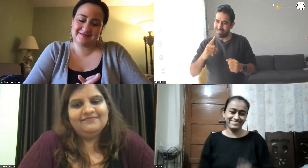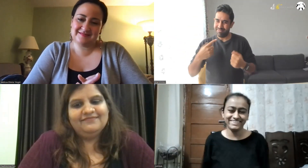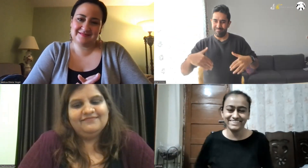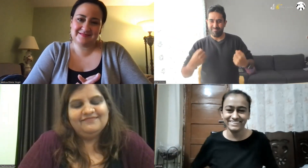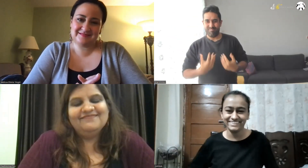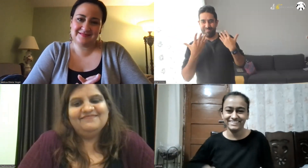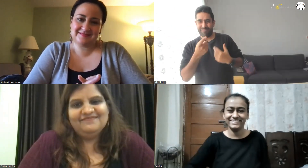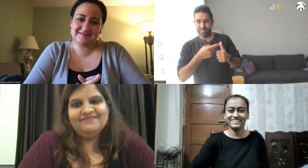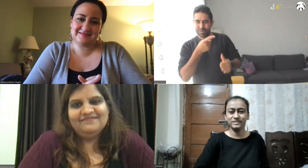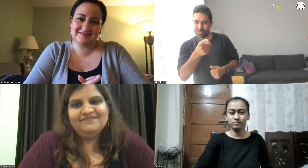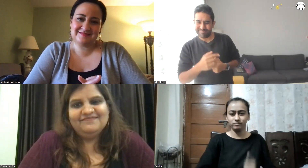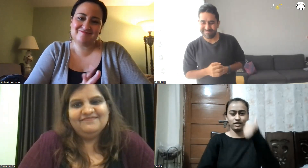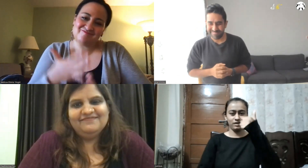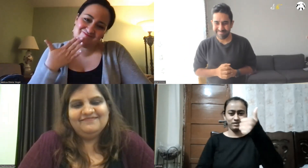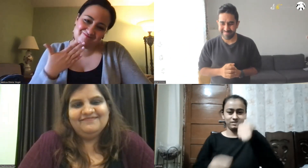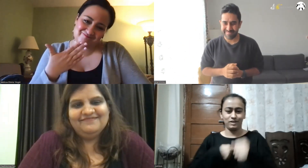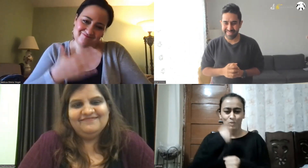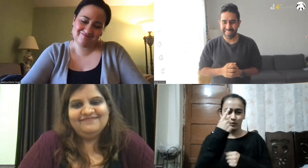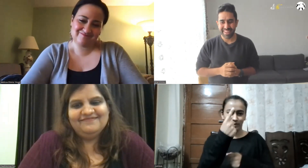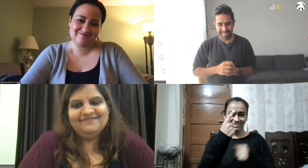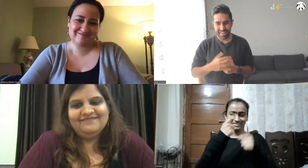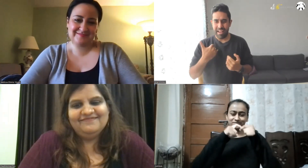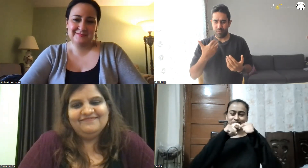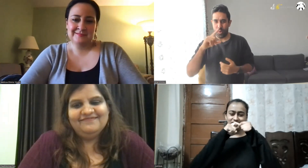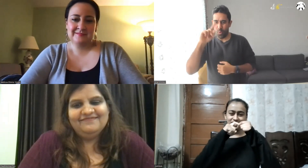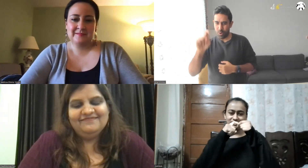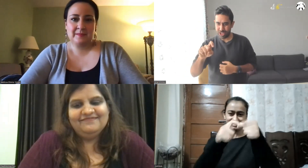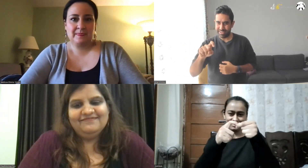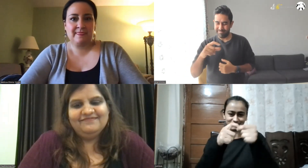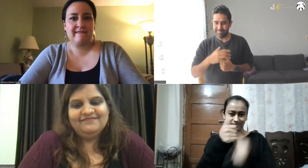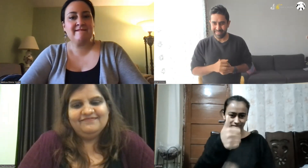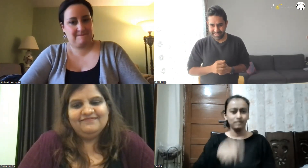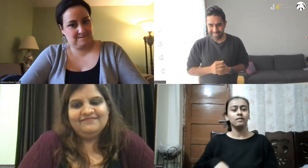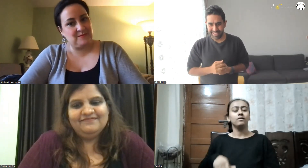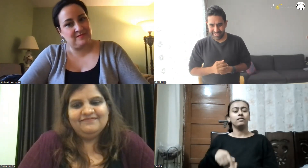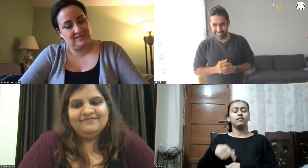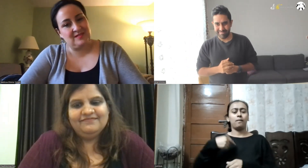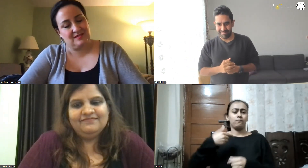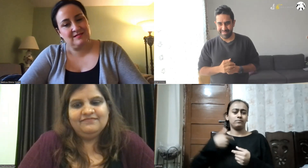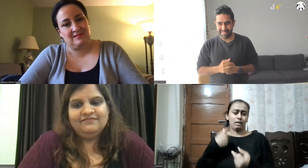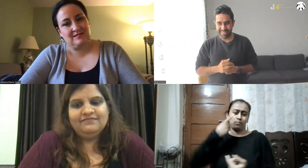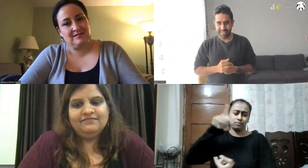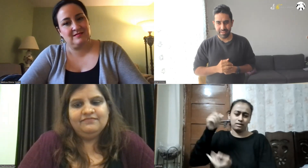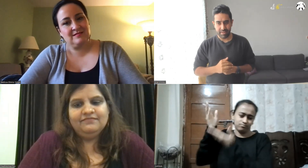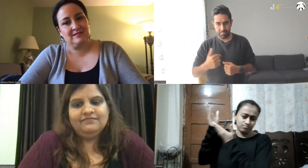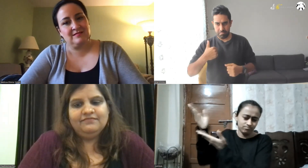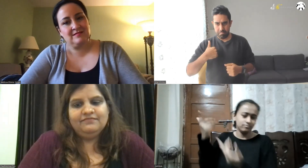people change. It makes me really happy. My question is,